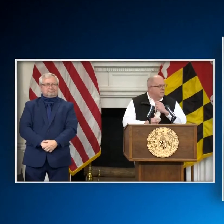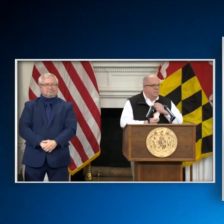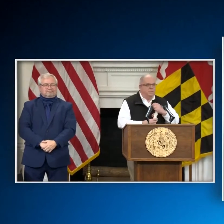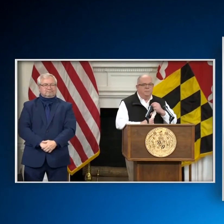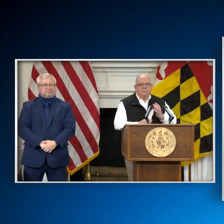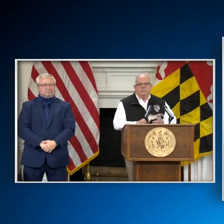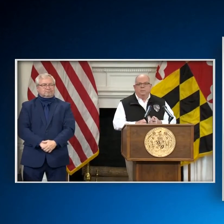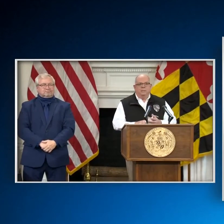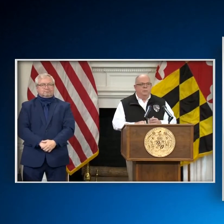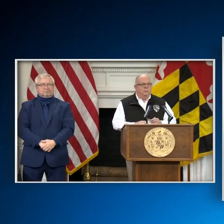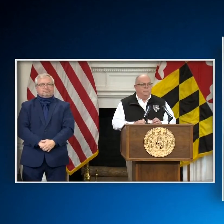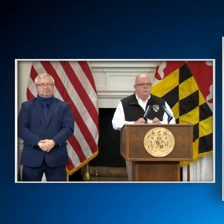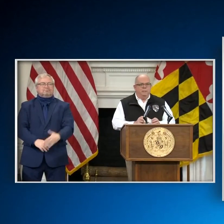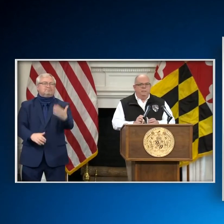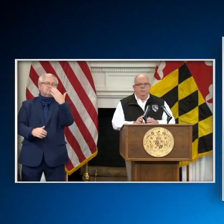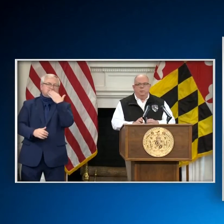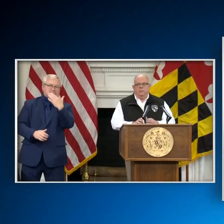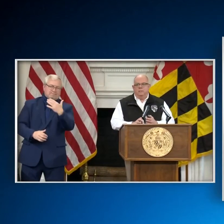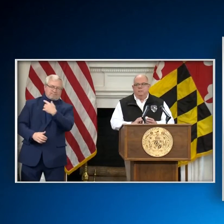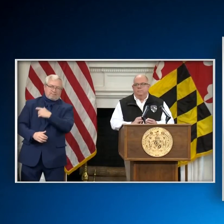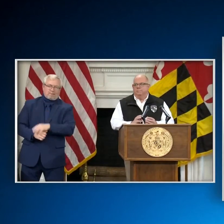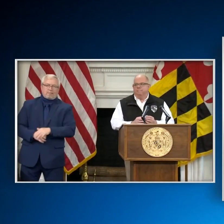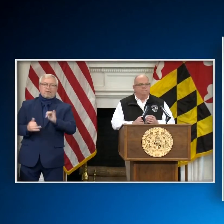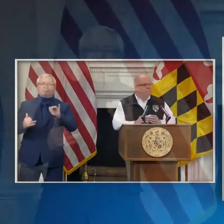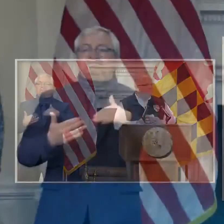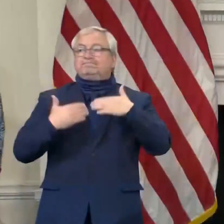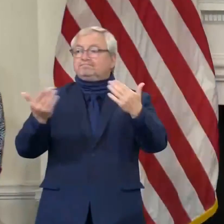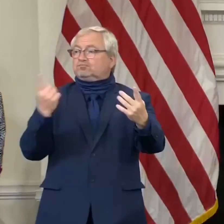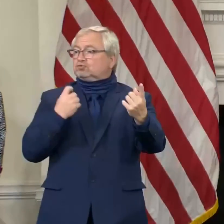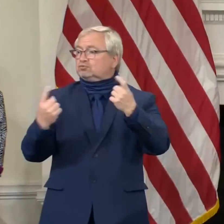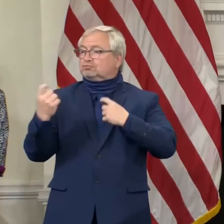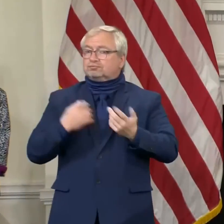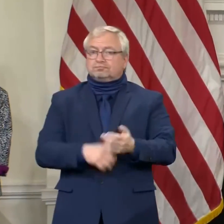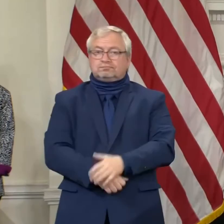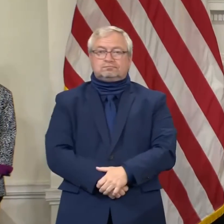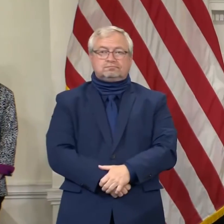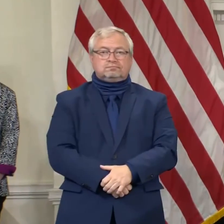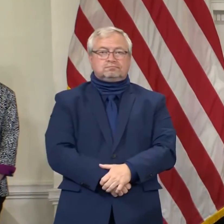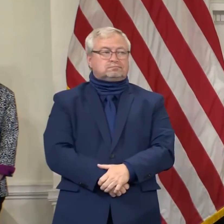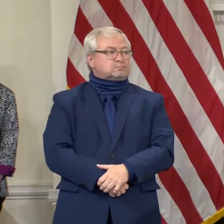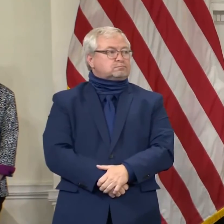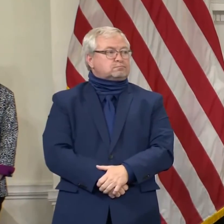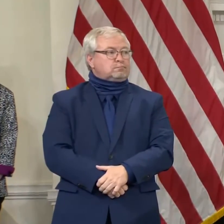Thank you, Dr. Salmon. And with that, we'll be happy to take a few questions. What about